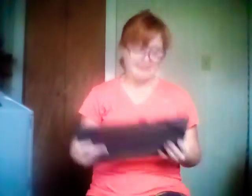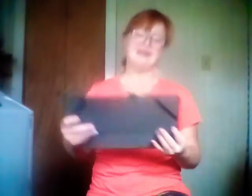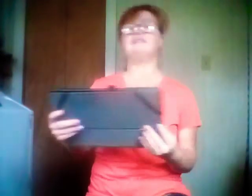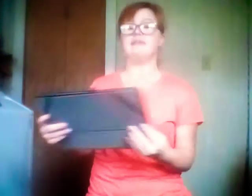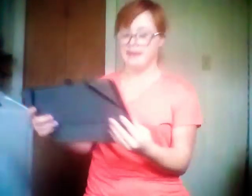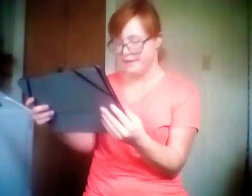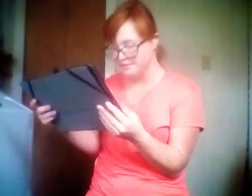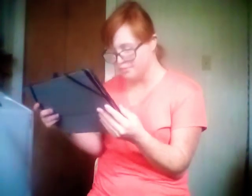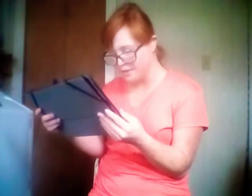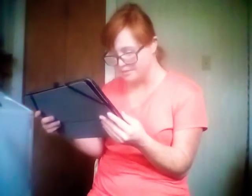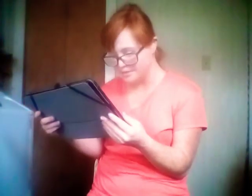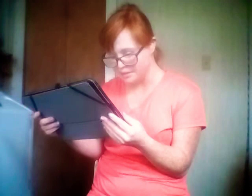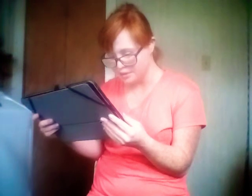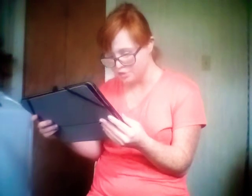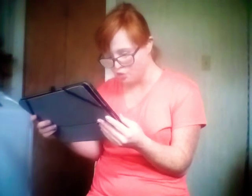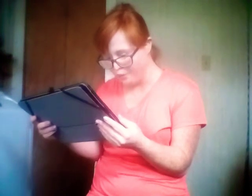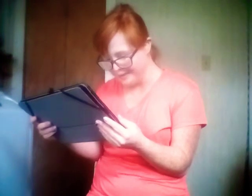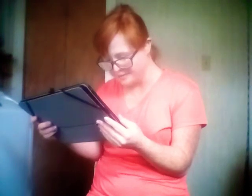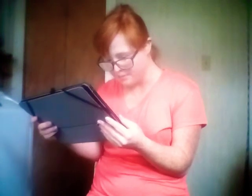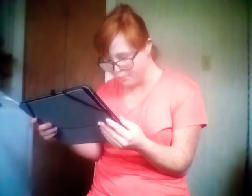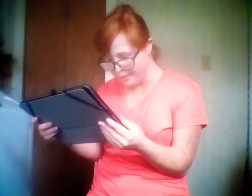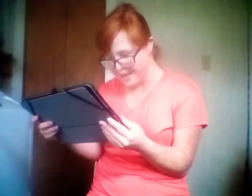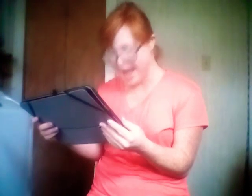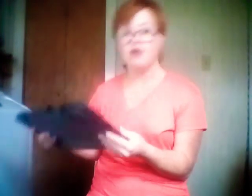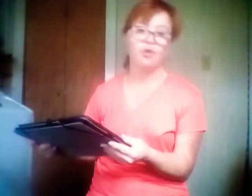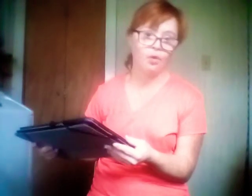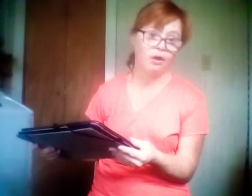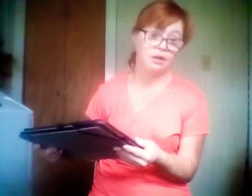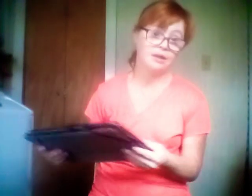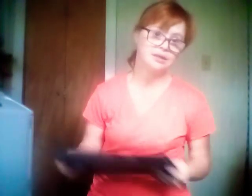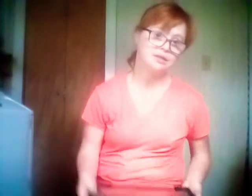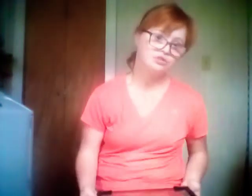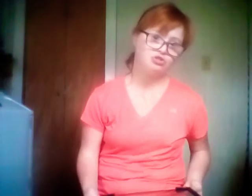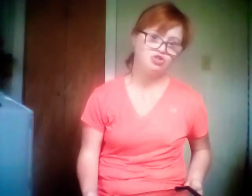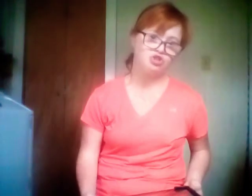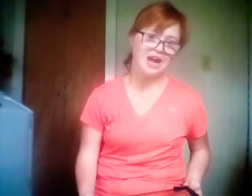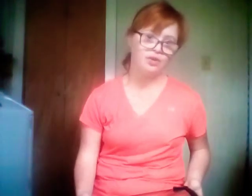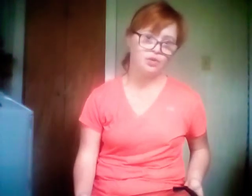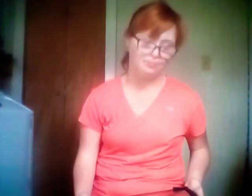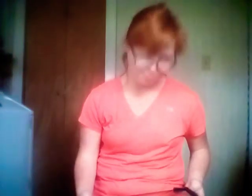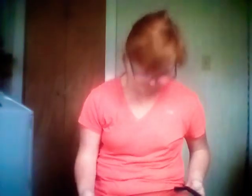Says it's what? Toys, Boy and Girl channel.